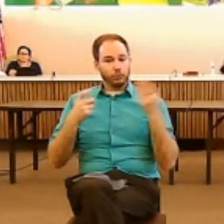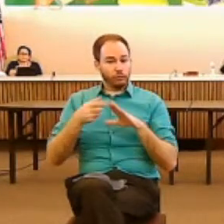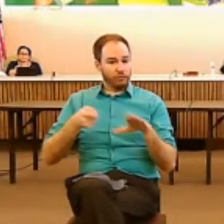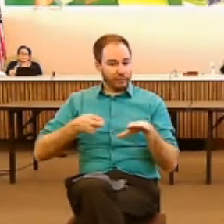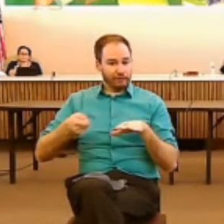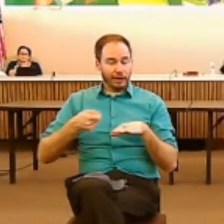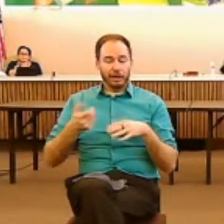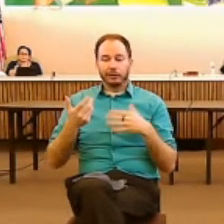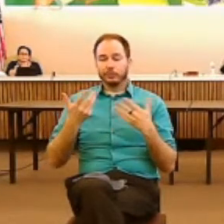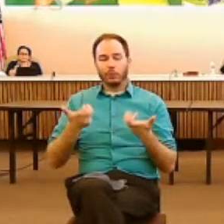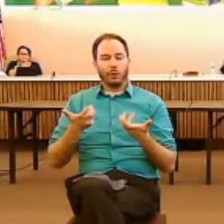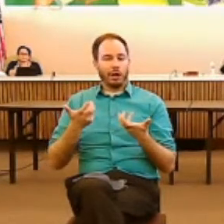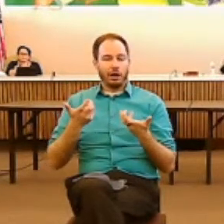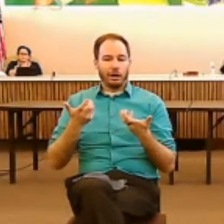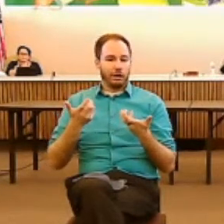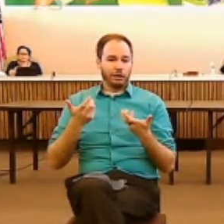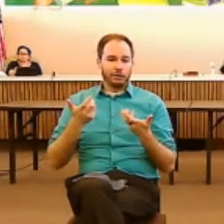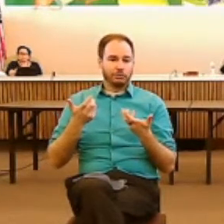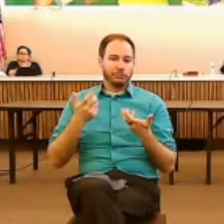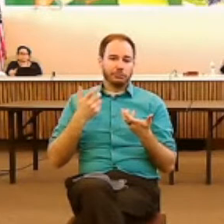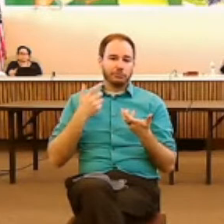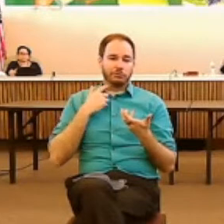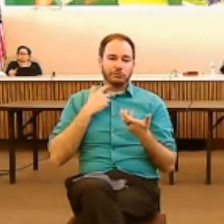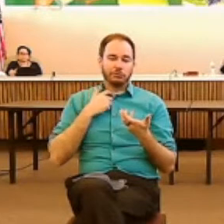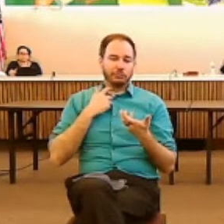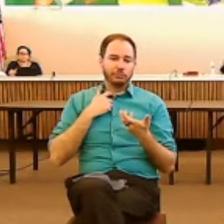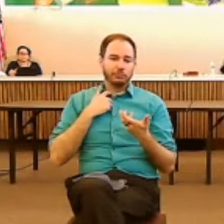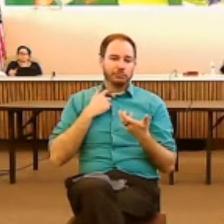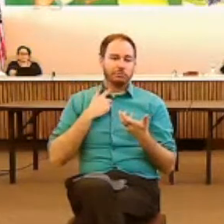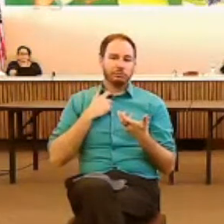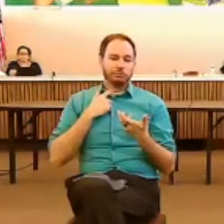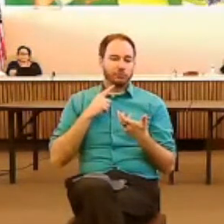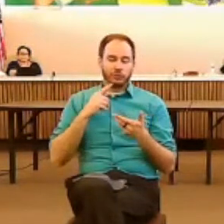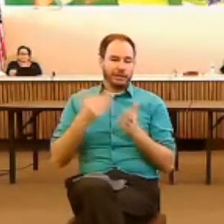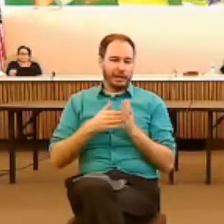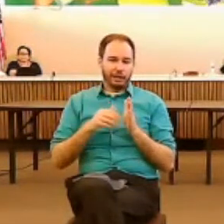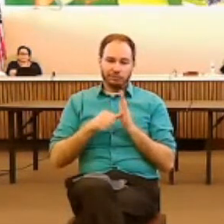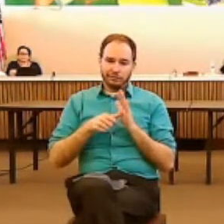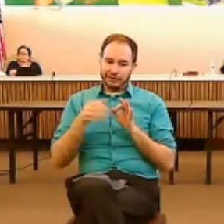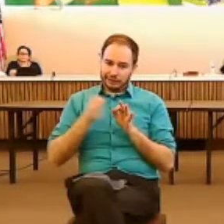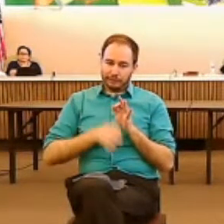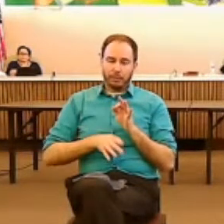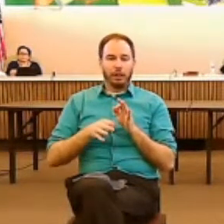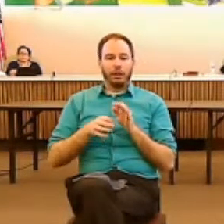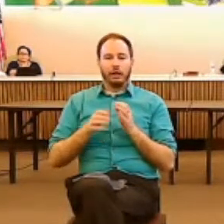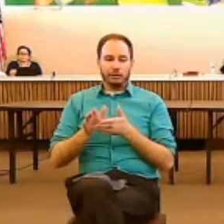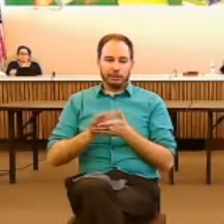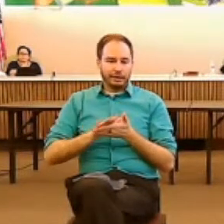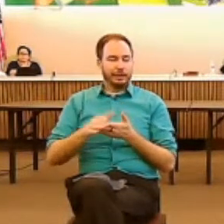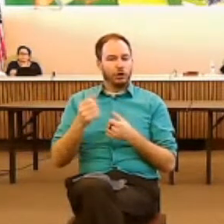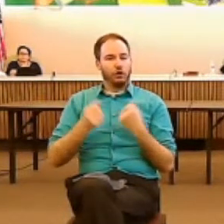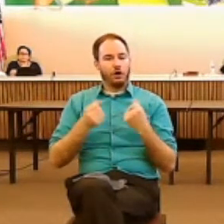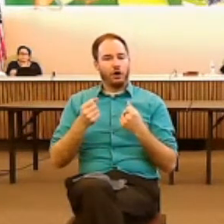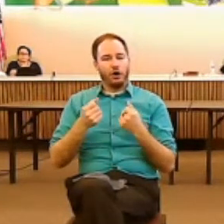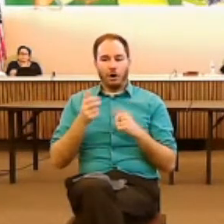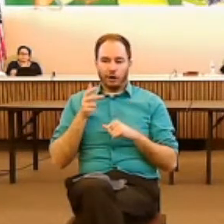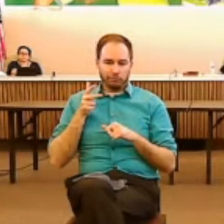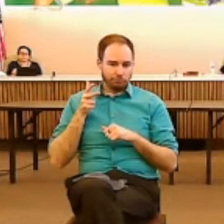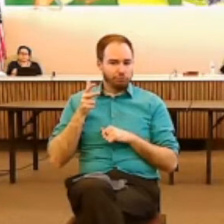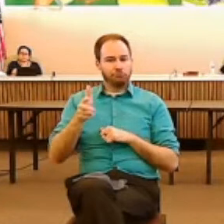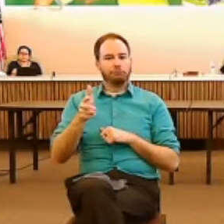vacuum. They want to receive, again, that simple, what they're there for, to get a clean car, in and out